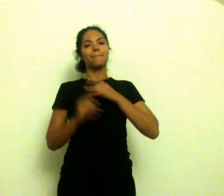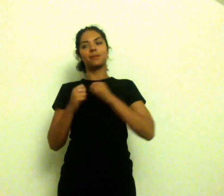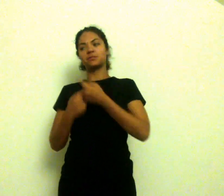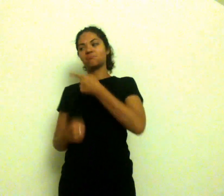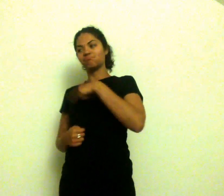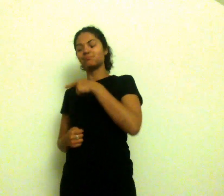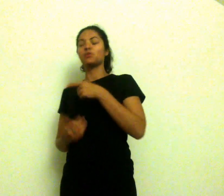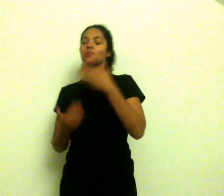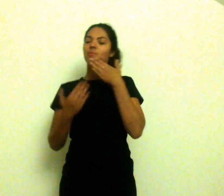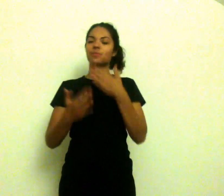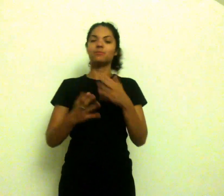so much.